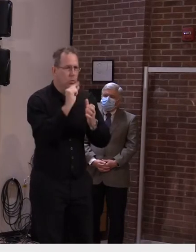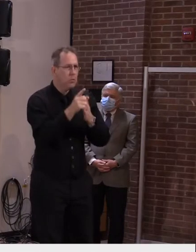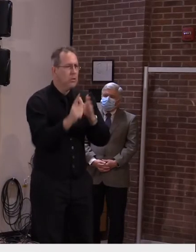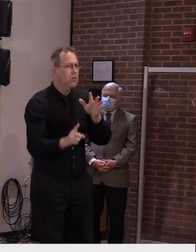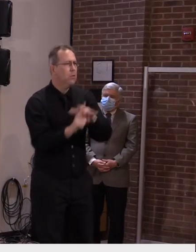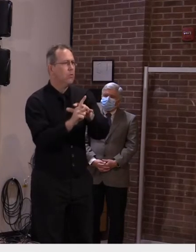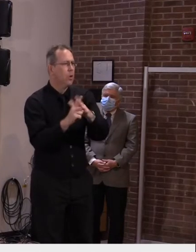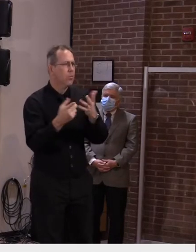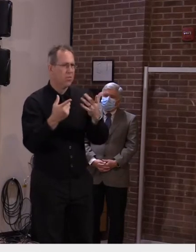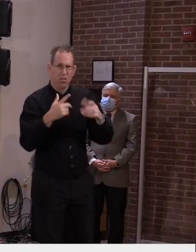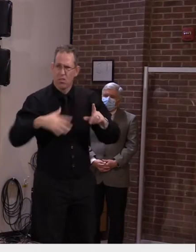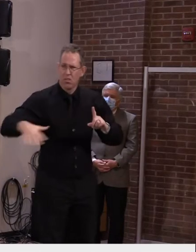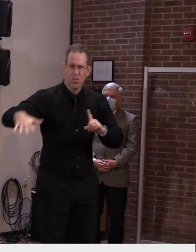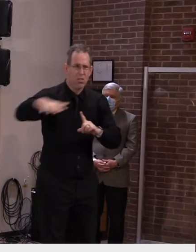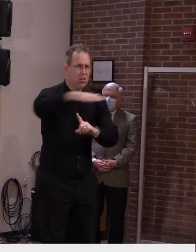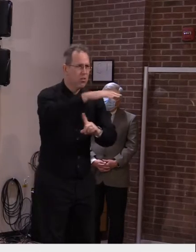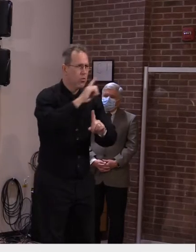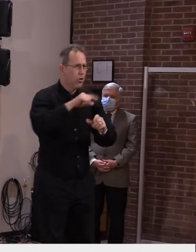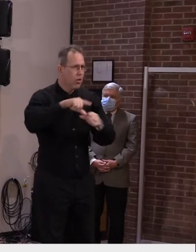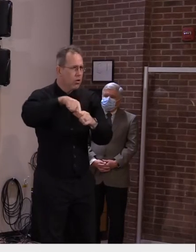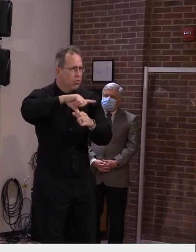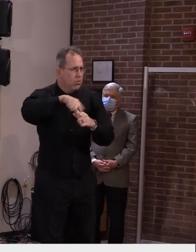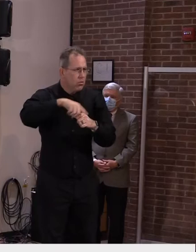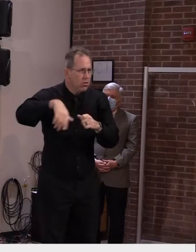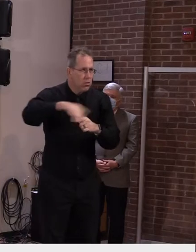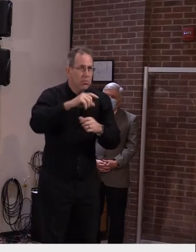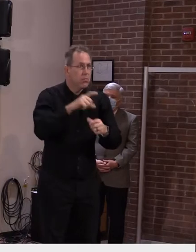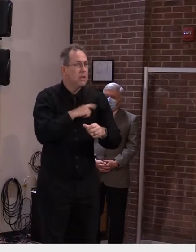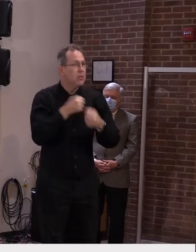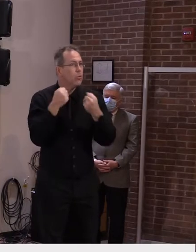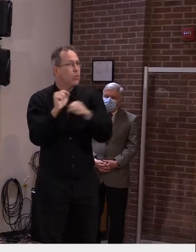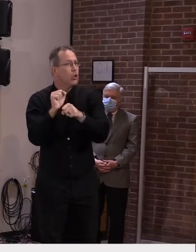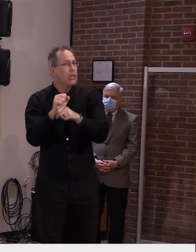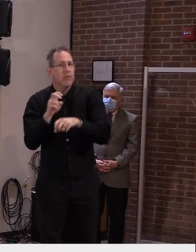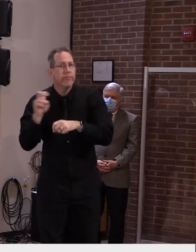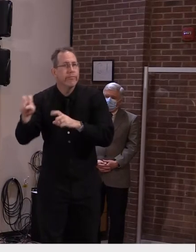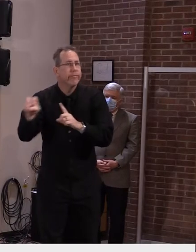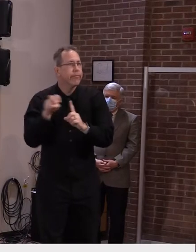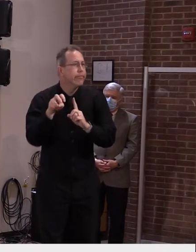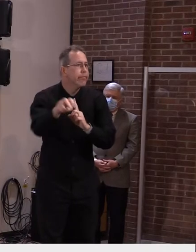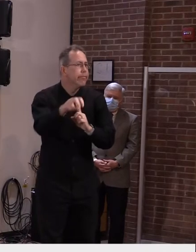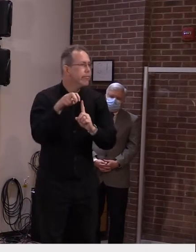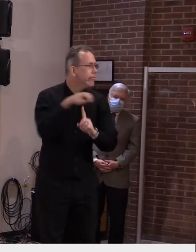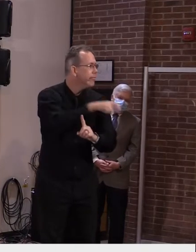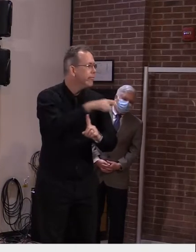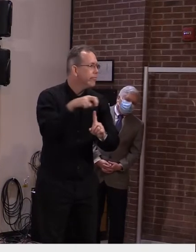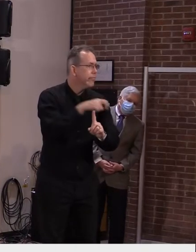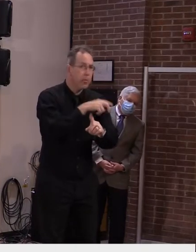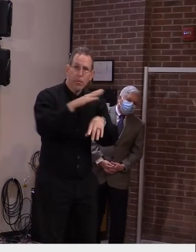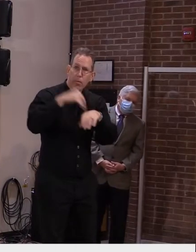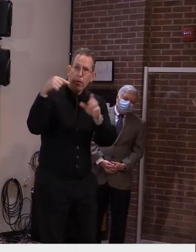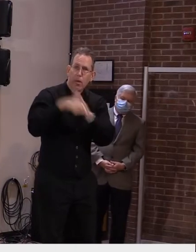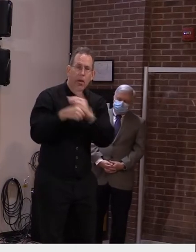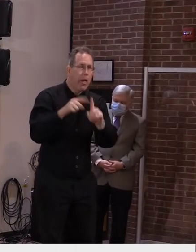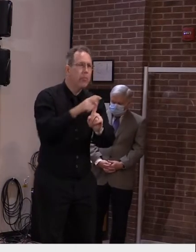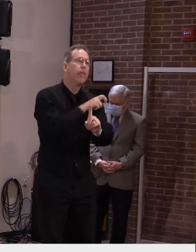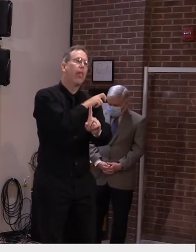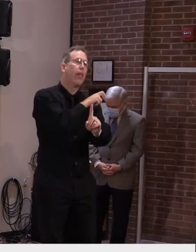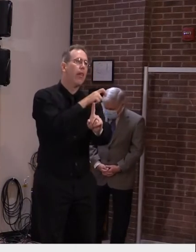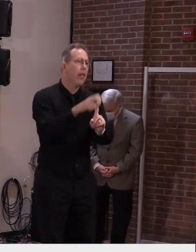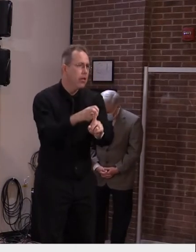I think is challenging. There's no doubt about it. But I might ask Commissioner Sherling to comment if he's on the